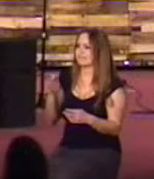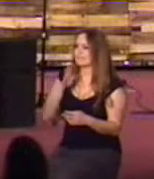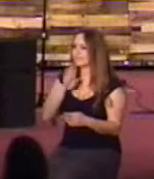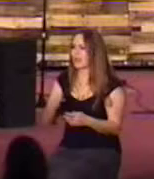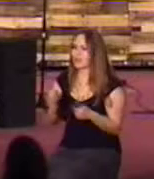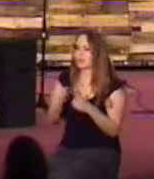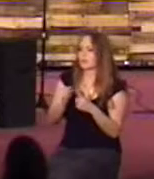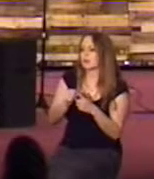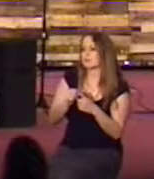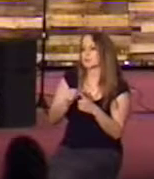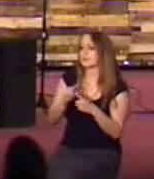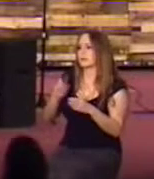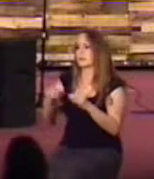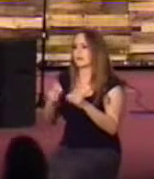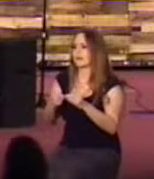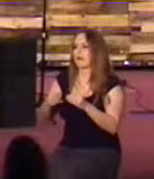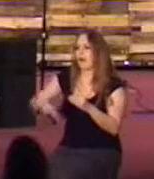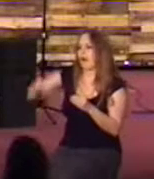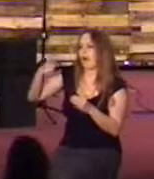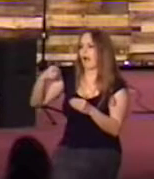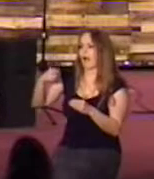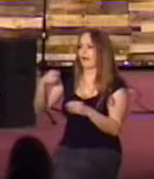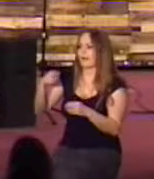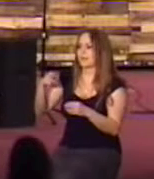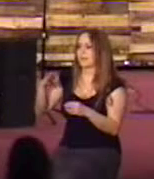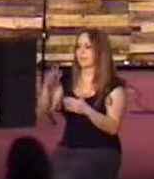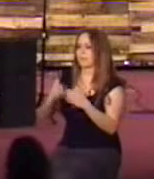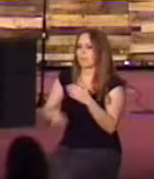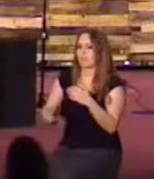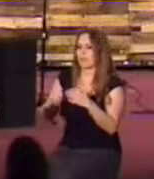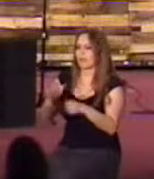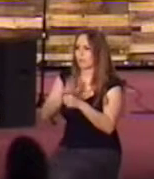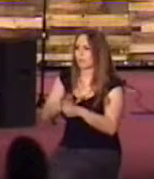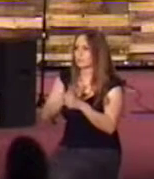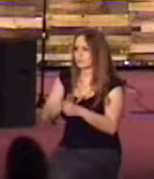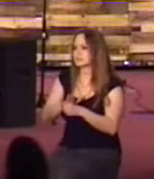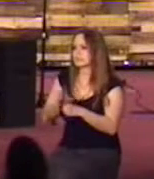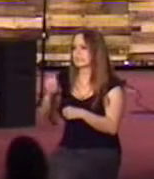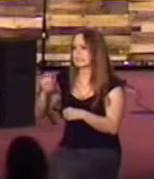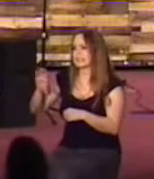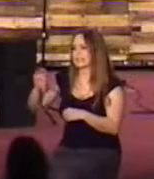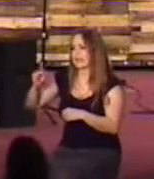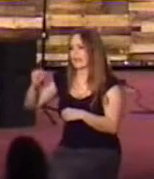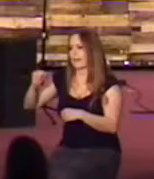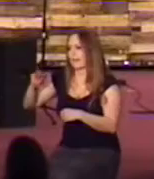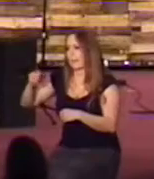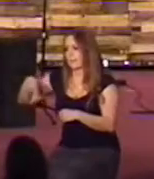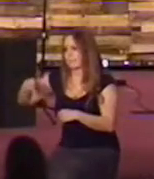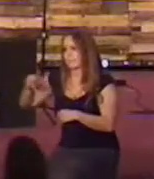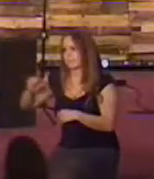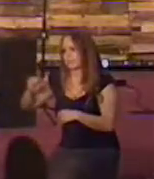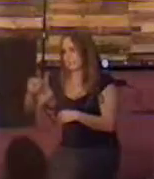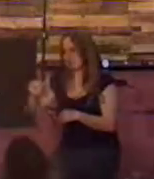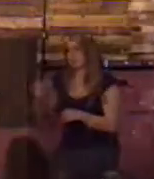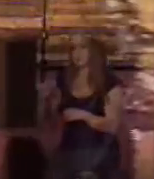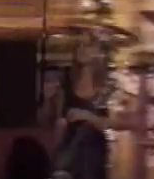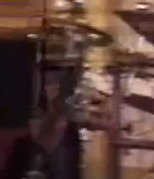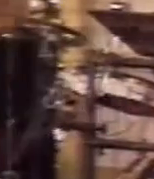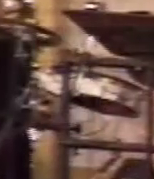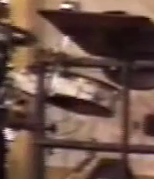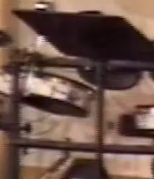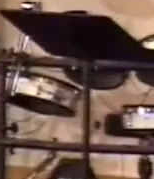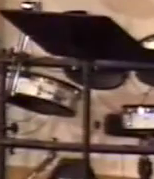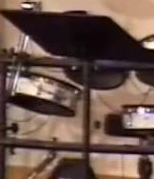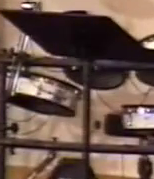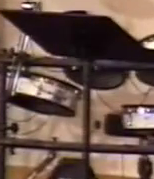pressure and preeclampsia and scary stuff. And they're we wanted an all-natural birth, and they're talking about C-sections,